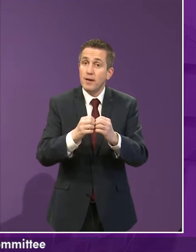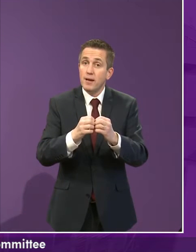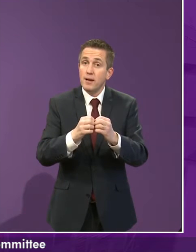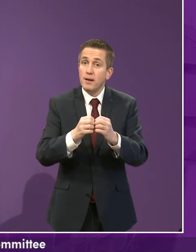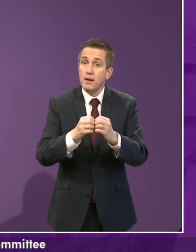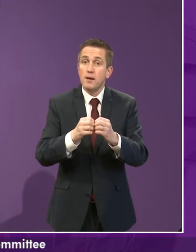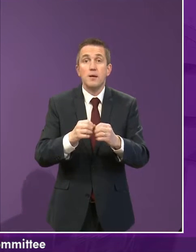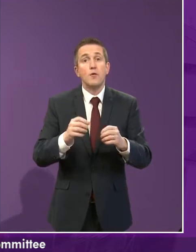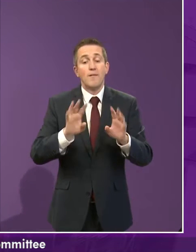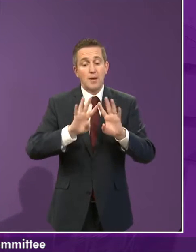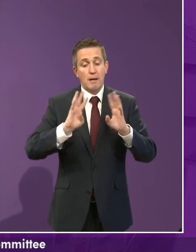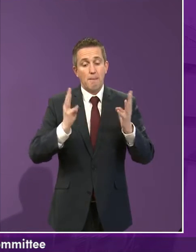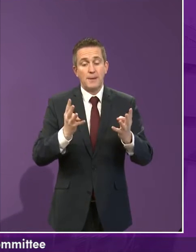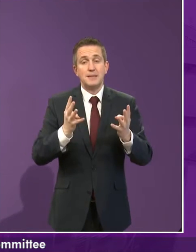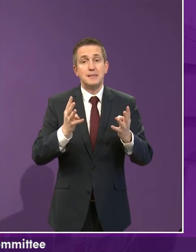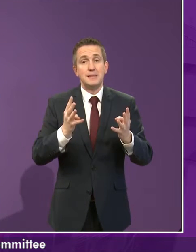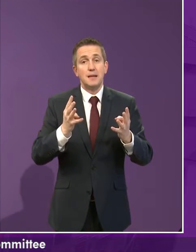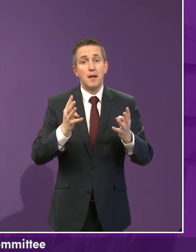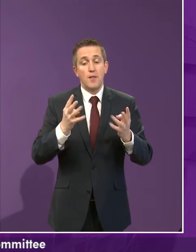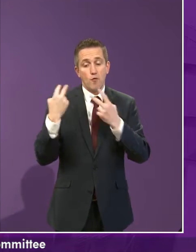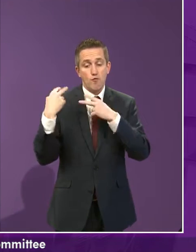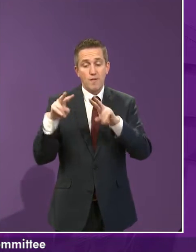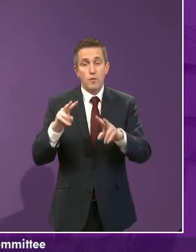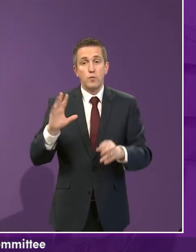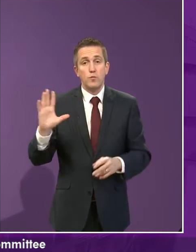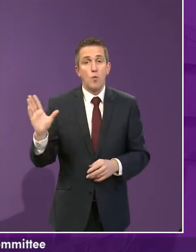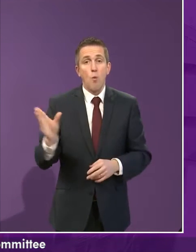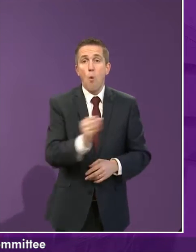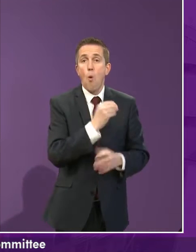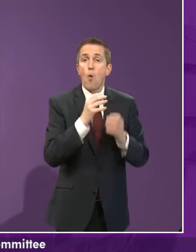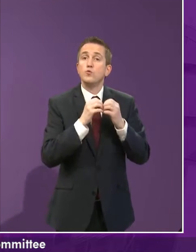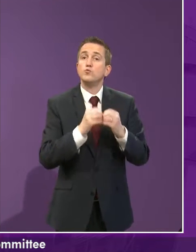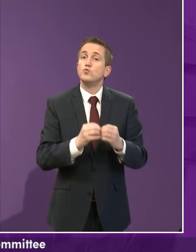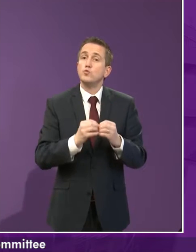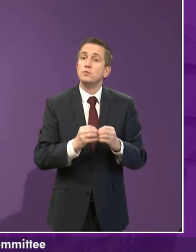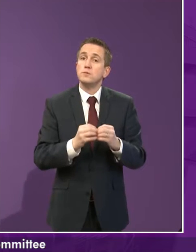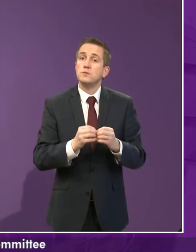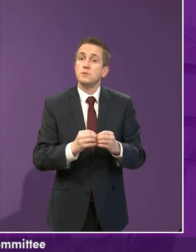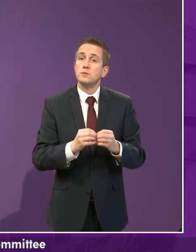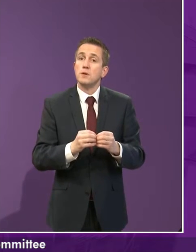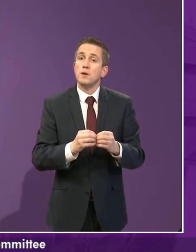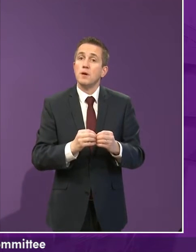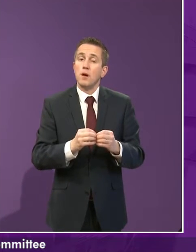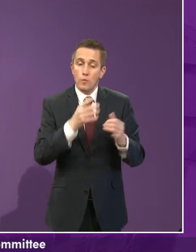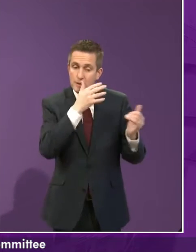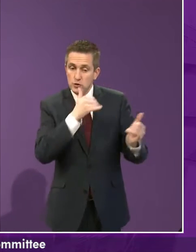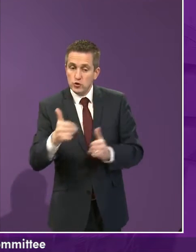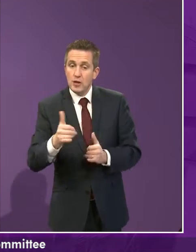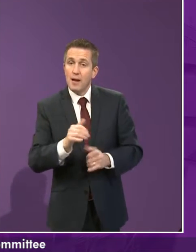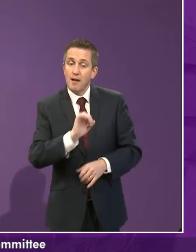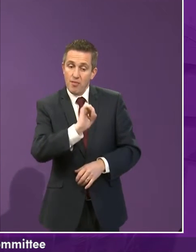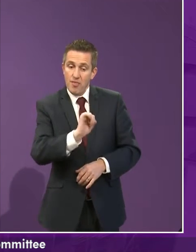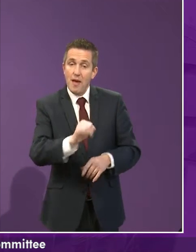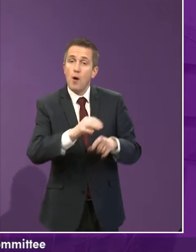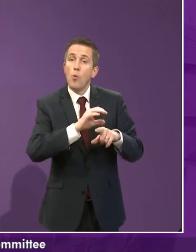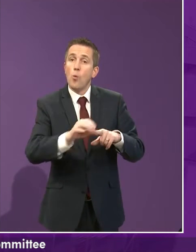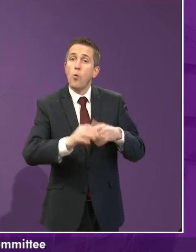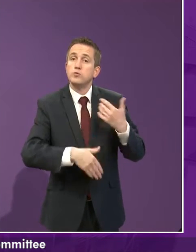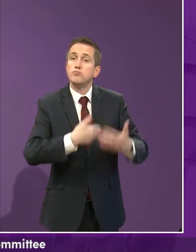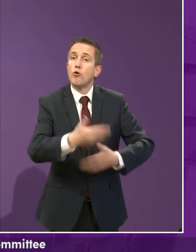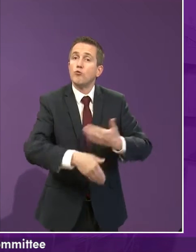which I sit on, where all students, the progress of all students through their course is looked